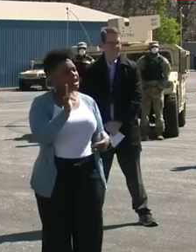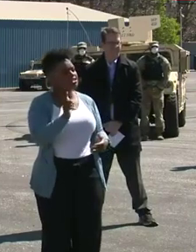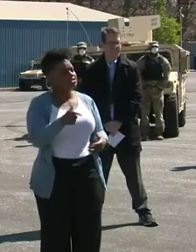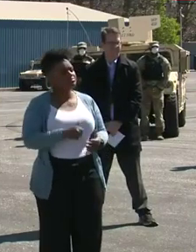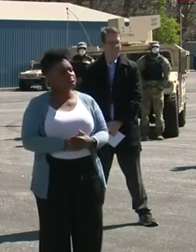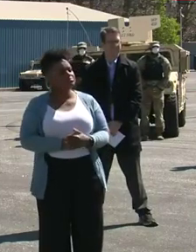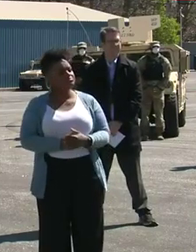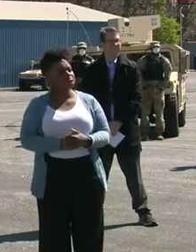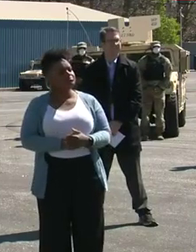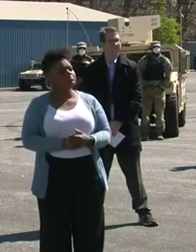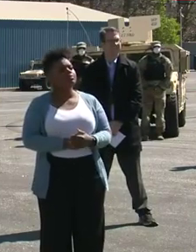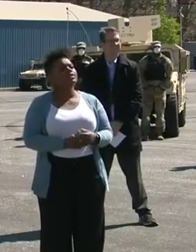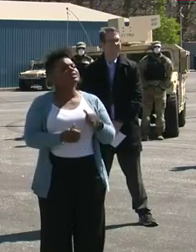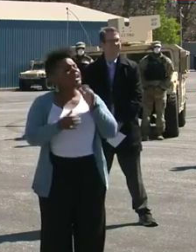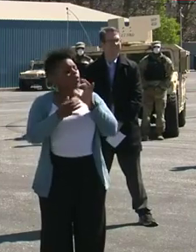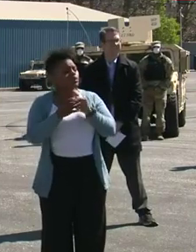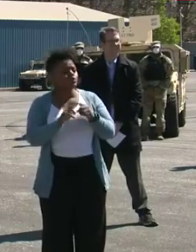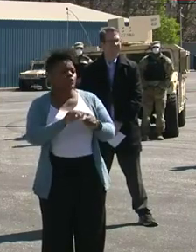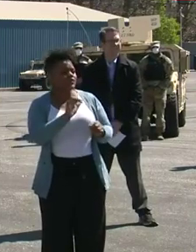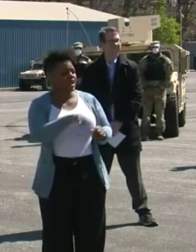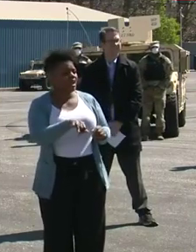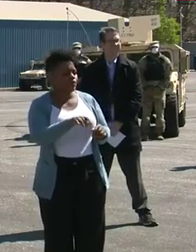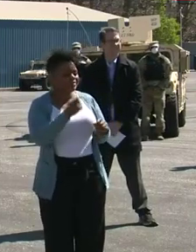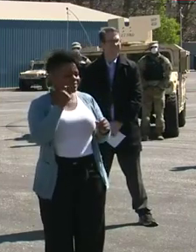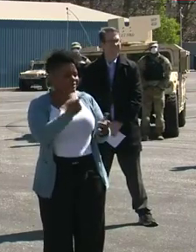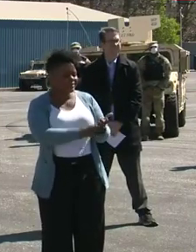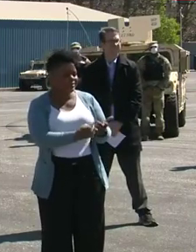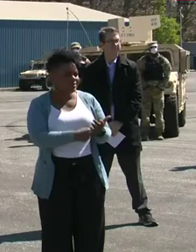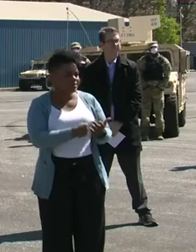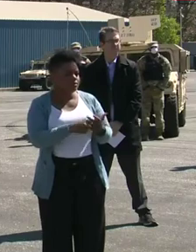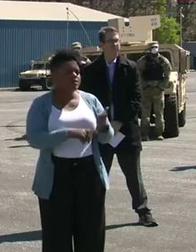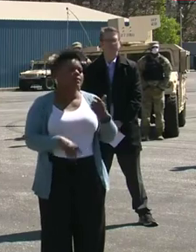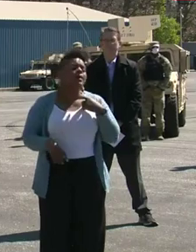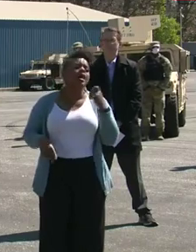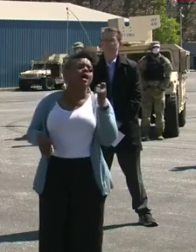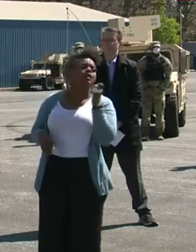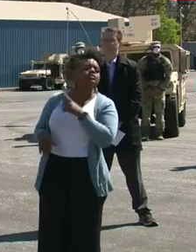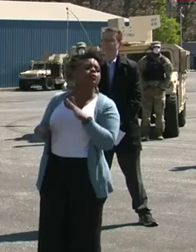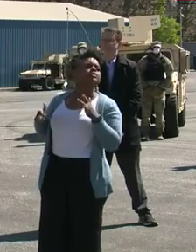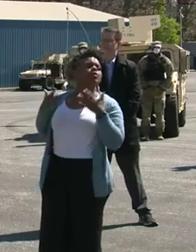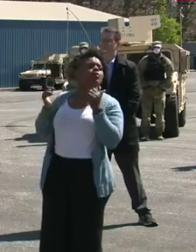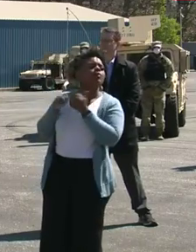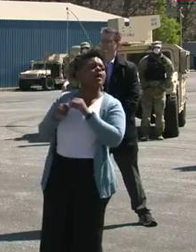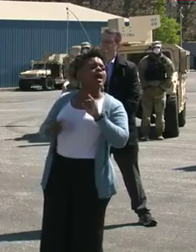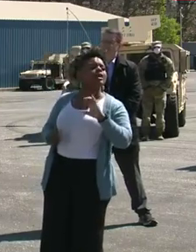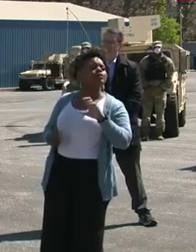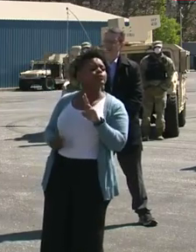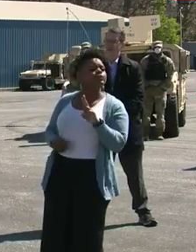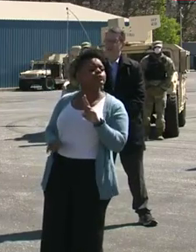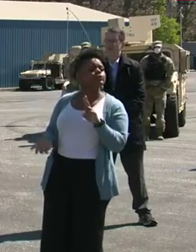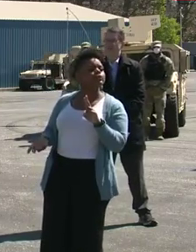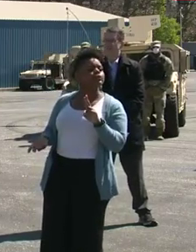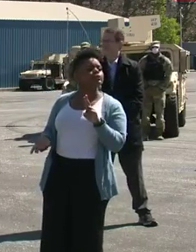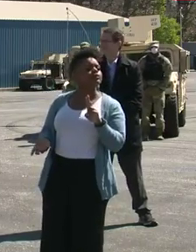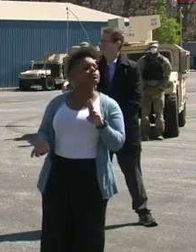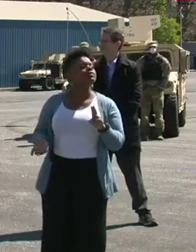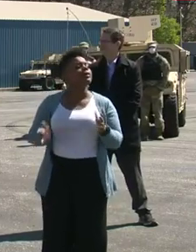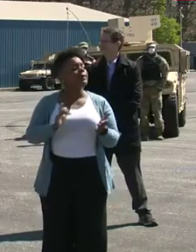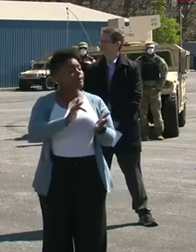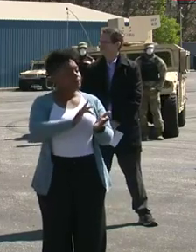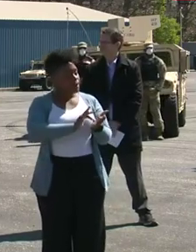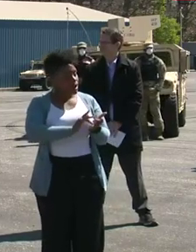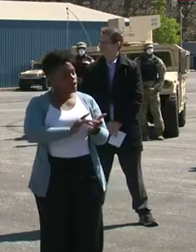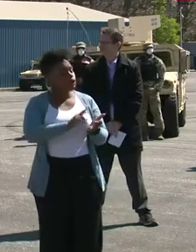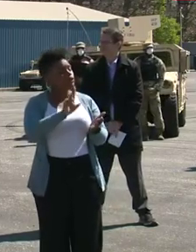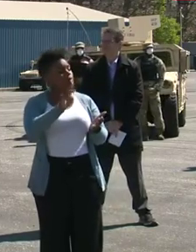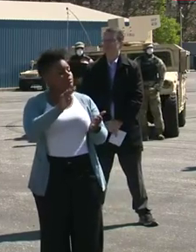you are asking about. Last question about the ICU. Where do plans in the ICU stand? So United Medical Center has a very comprehensive plan for medical